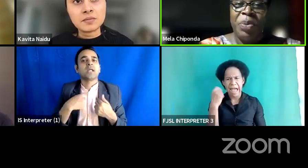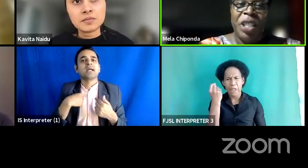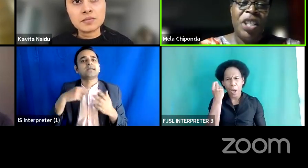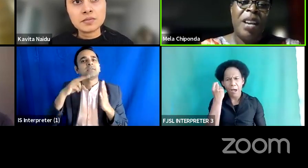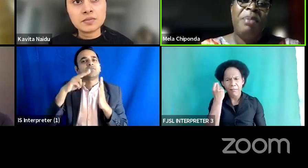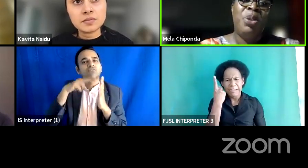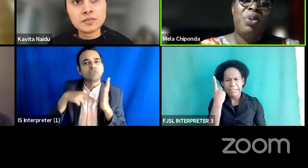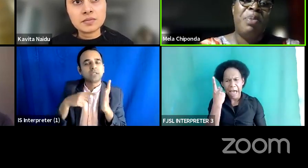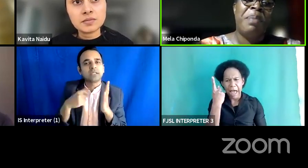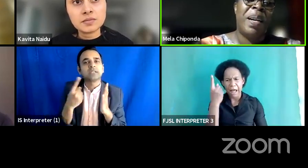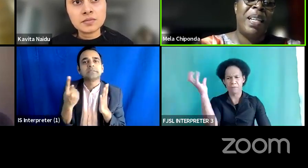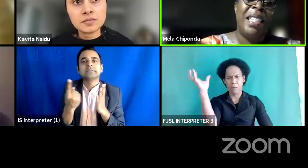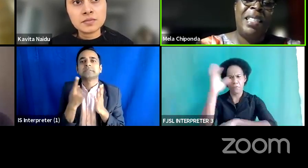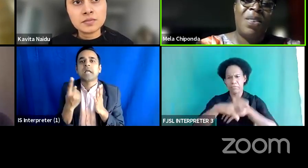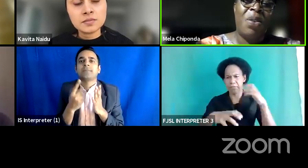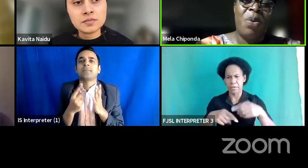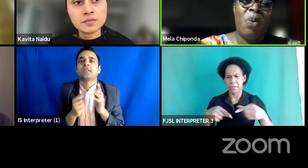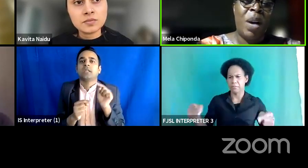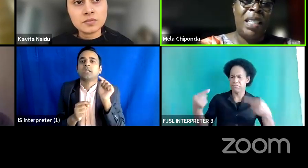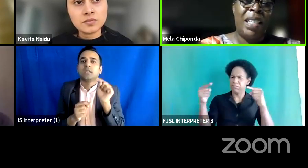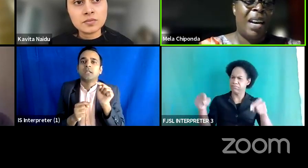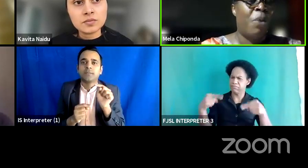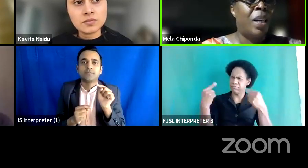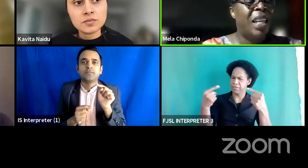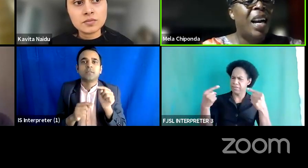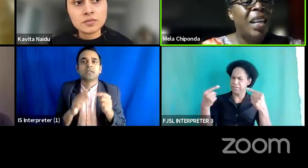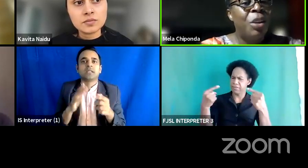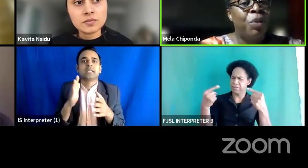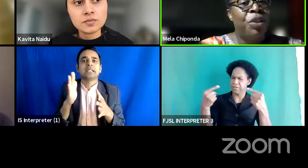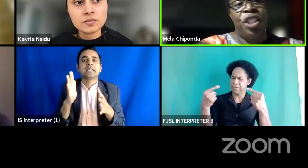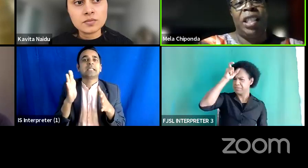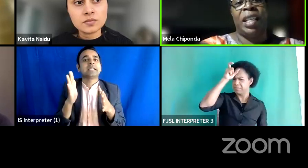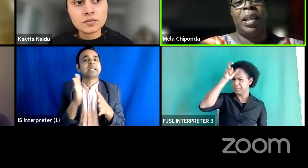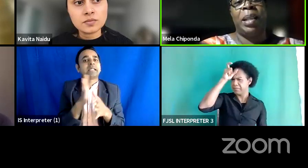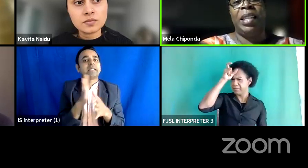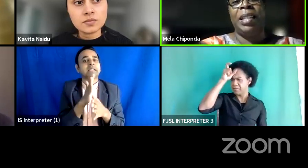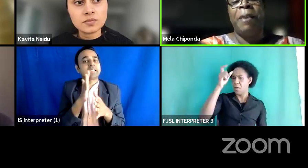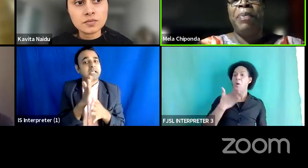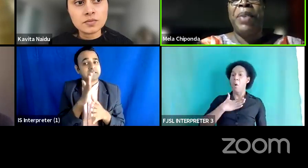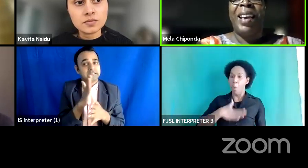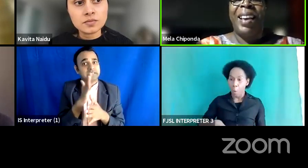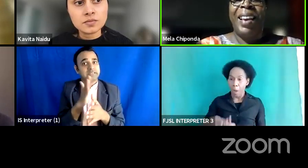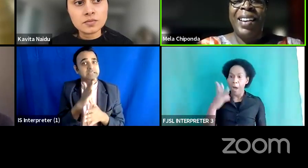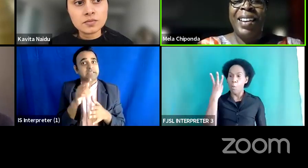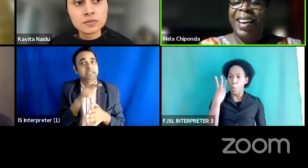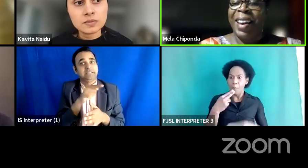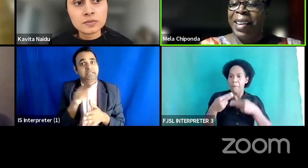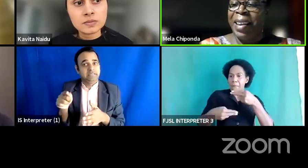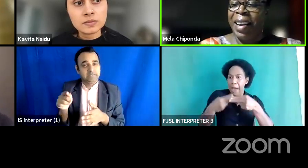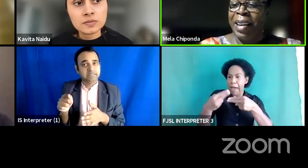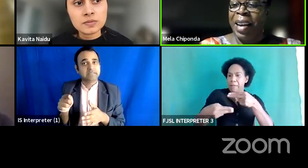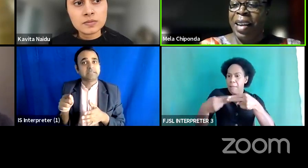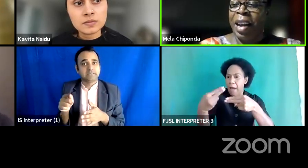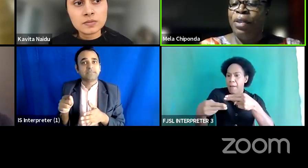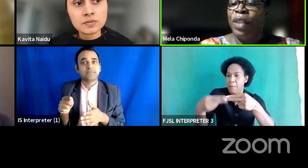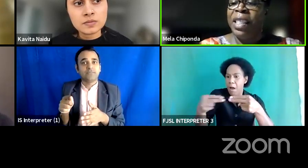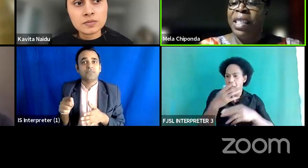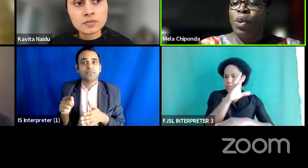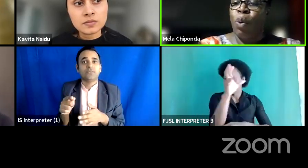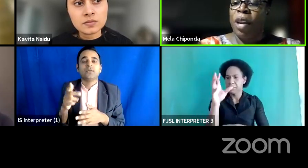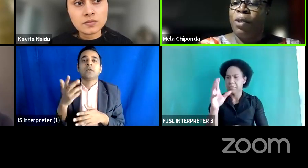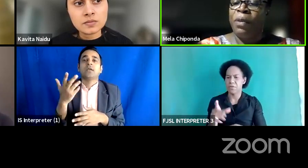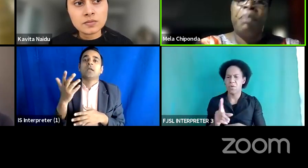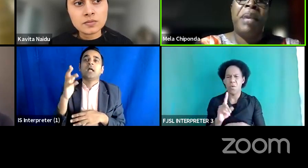the question which came to my mind is, what kind of trees are these? And